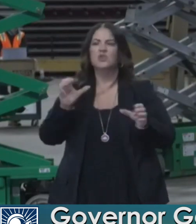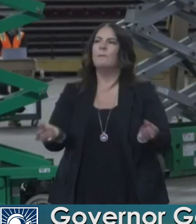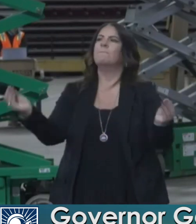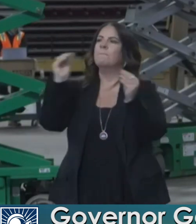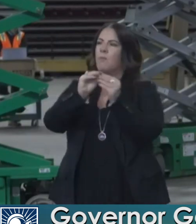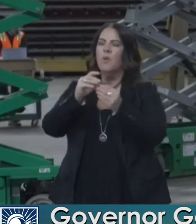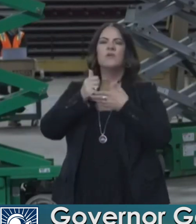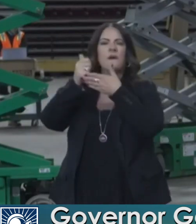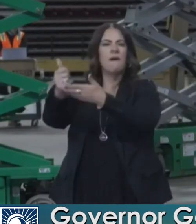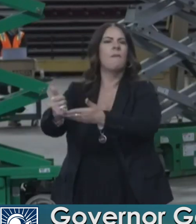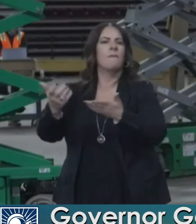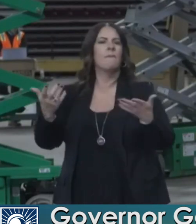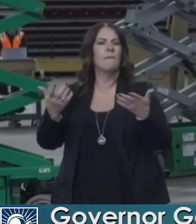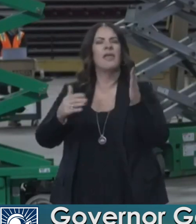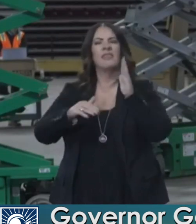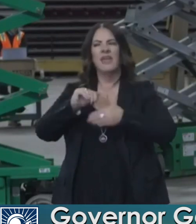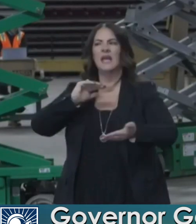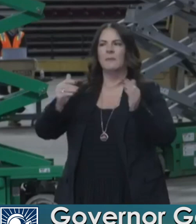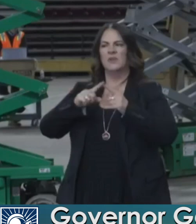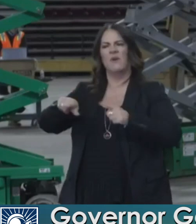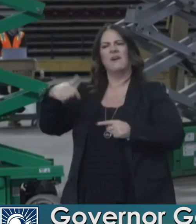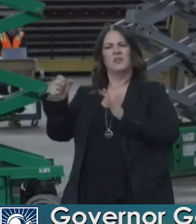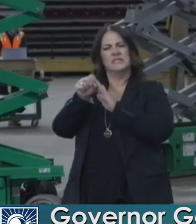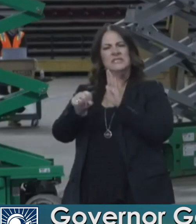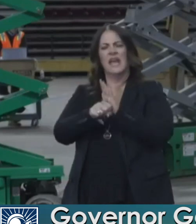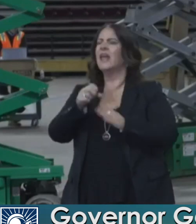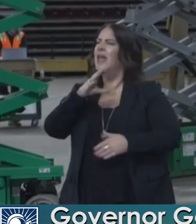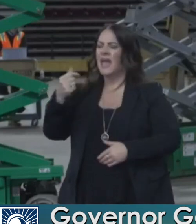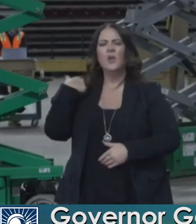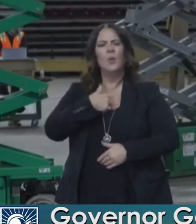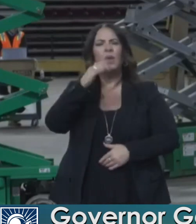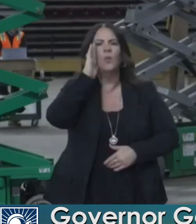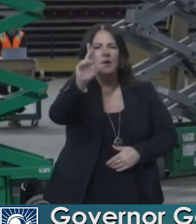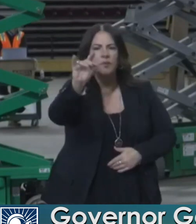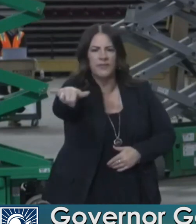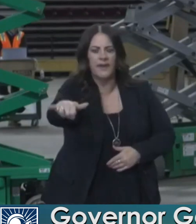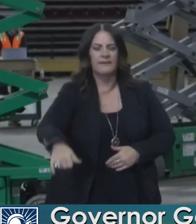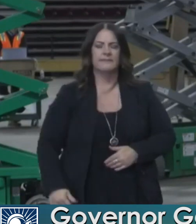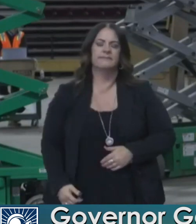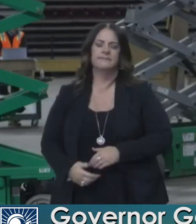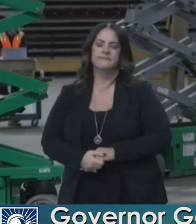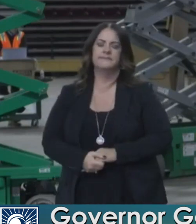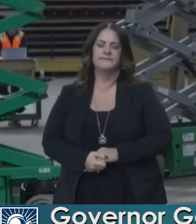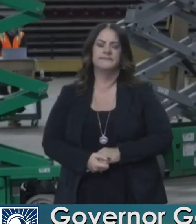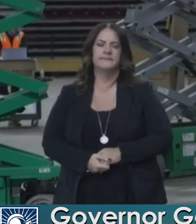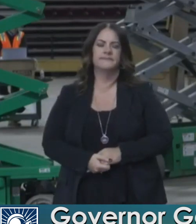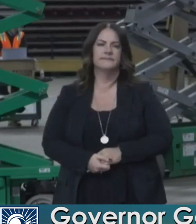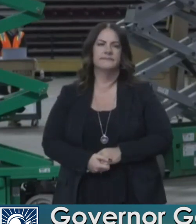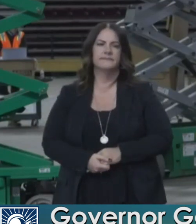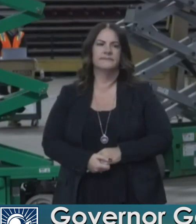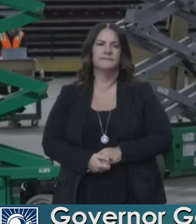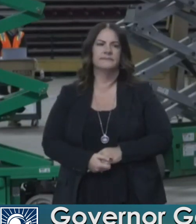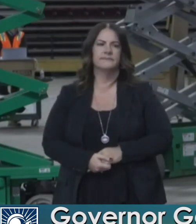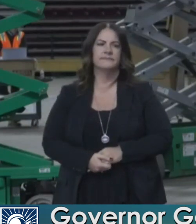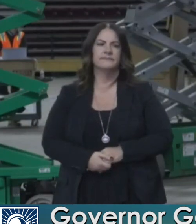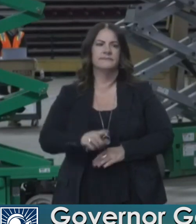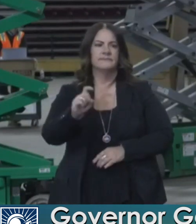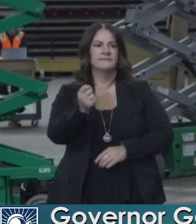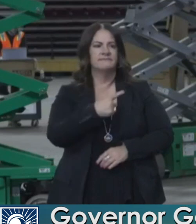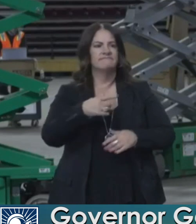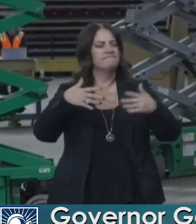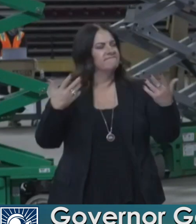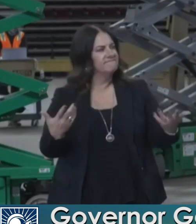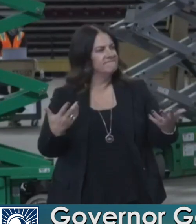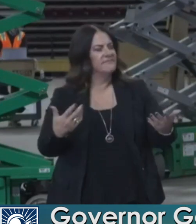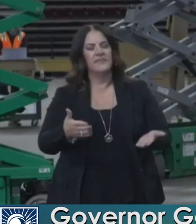than most other states, and we'll continue to try to do our best. Your staff is telling me that that's all the questions you have time for,